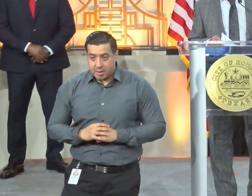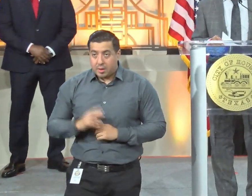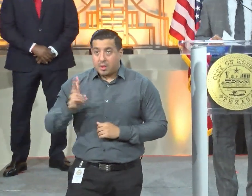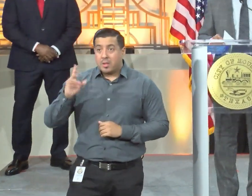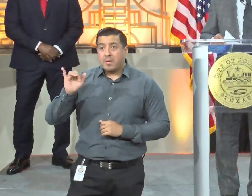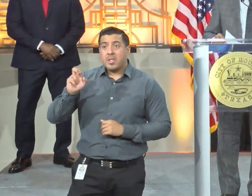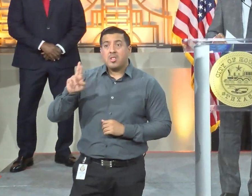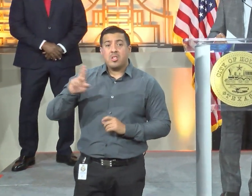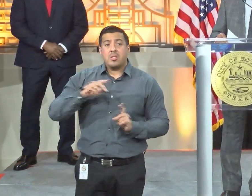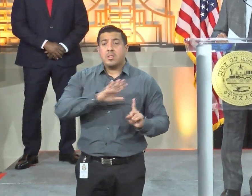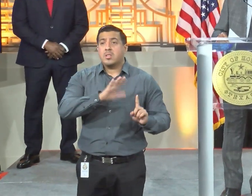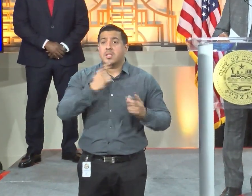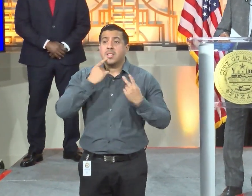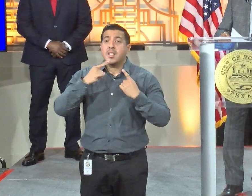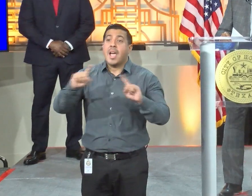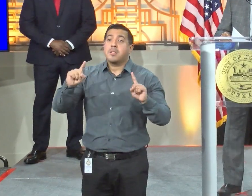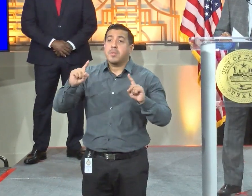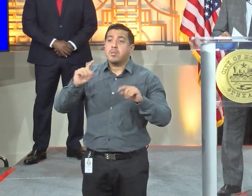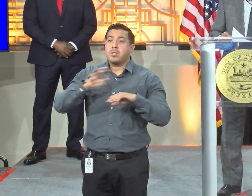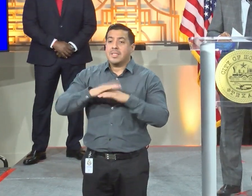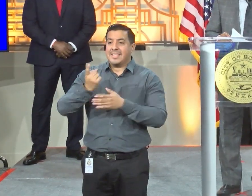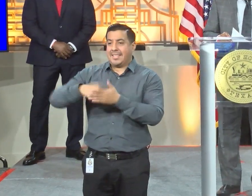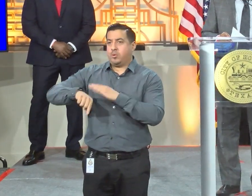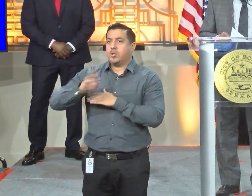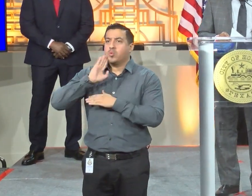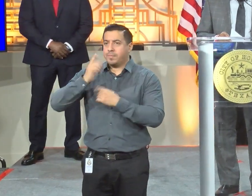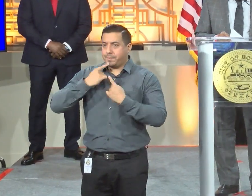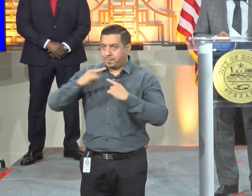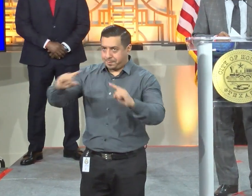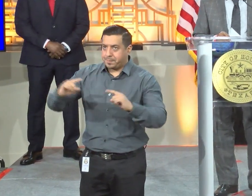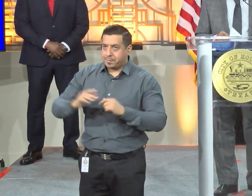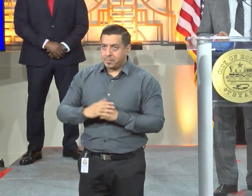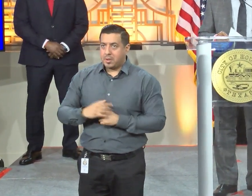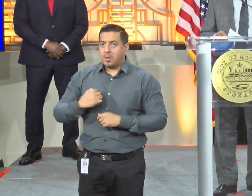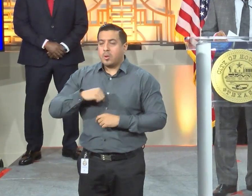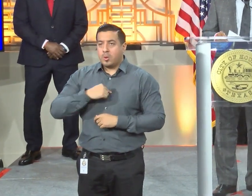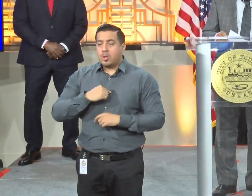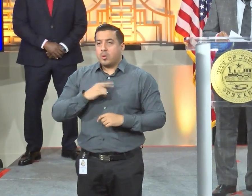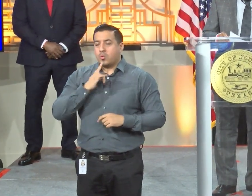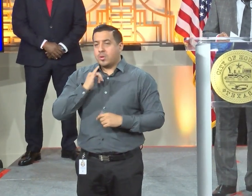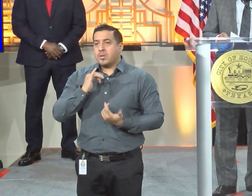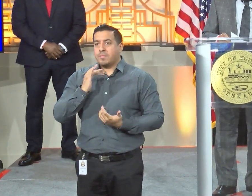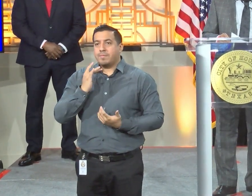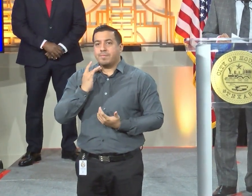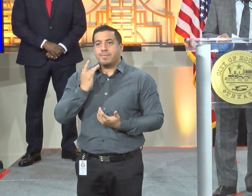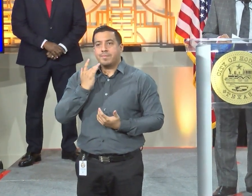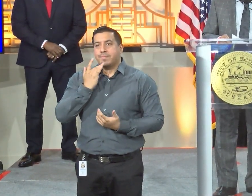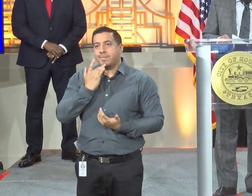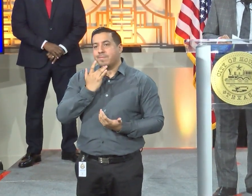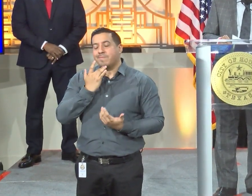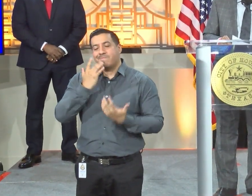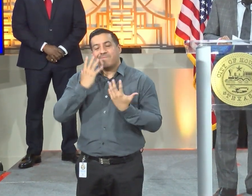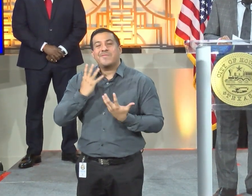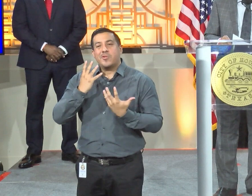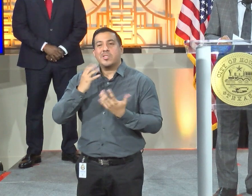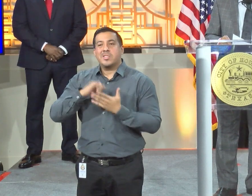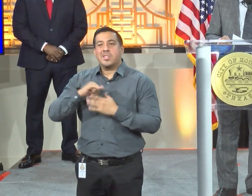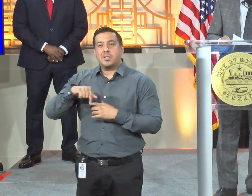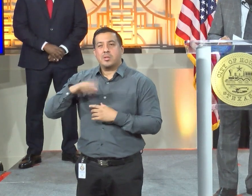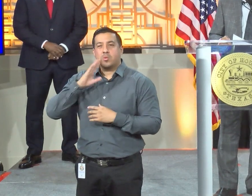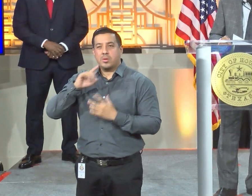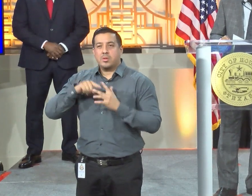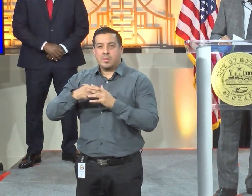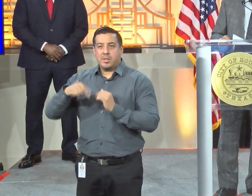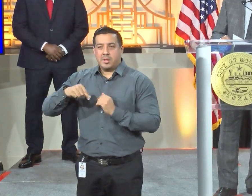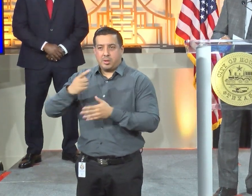Victor's announcement will be made next week. And we've been very, very fortunate, and so that announcement is coming next week. Houston is